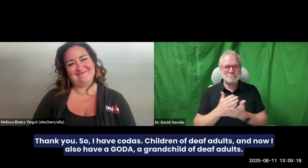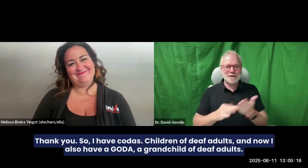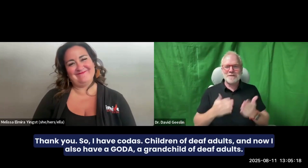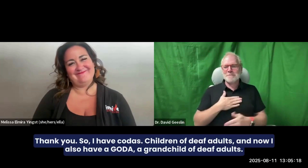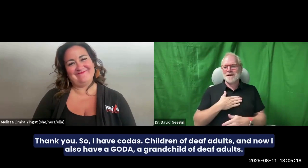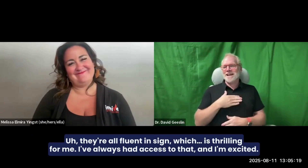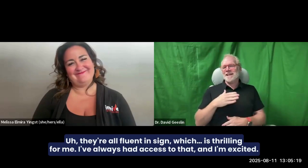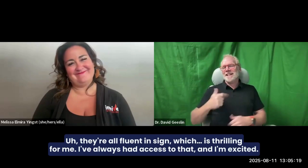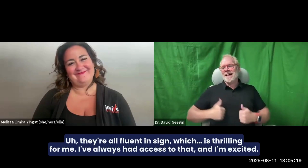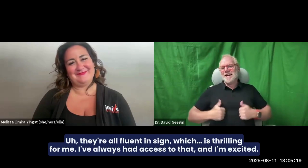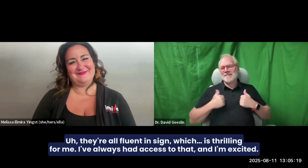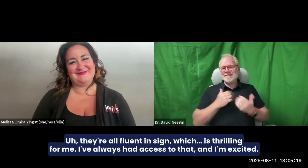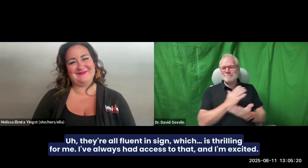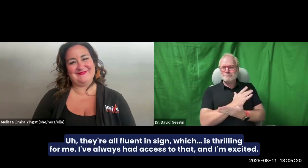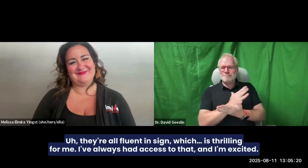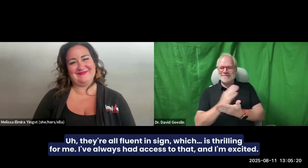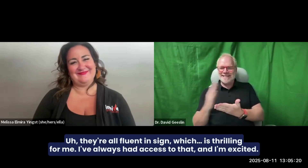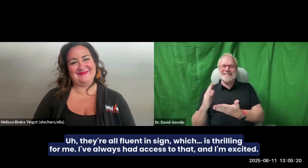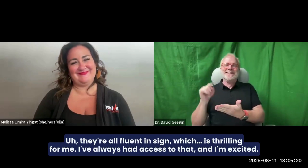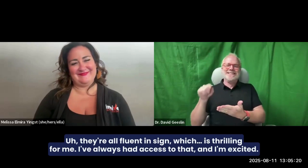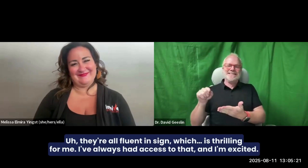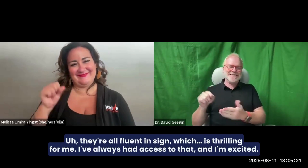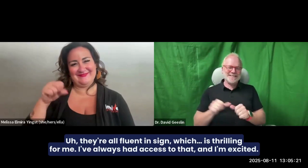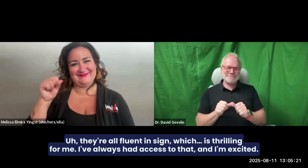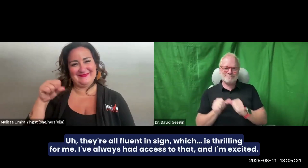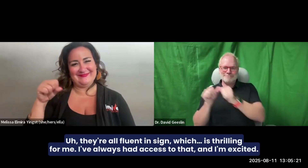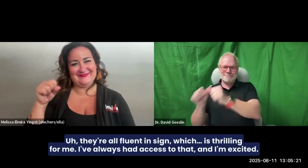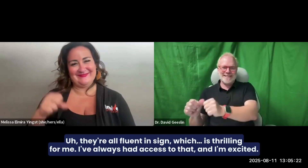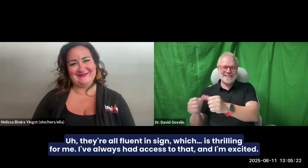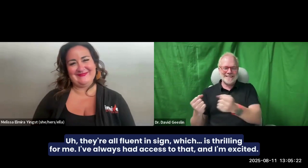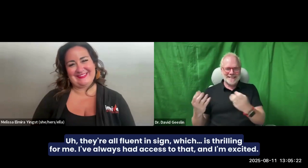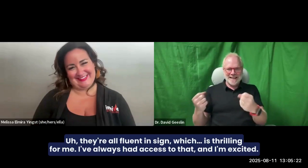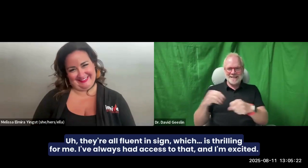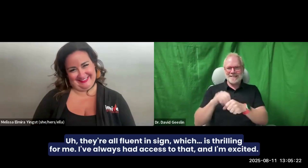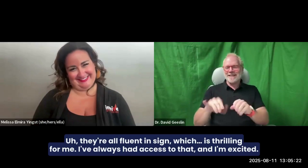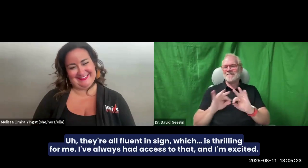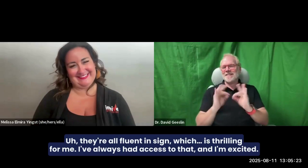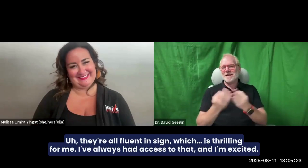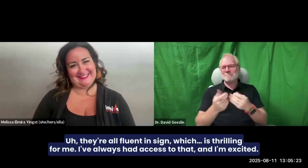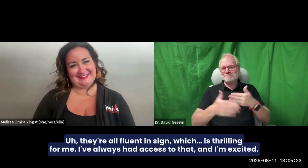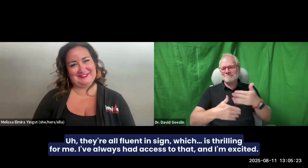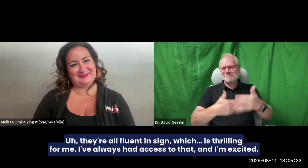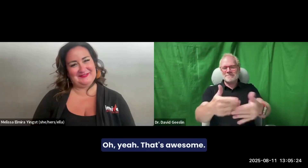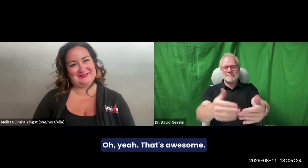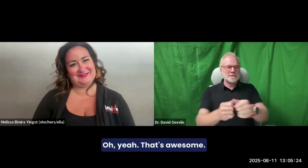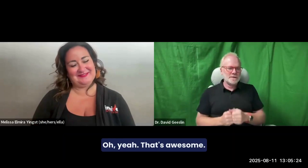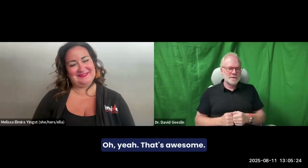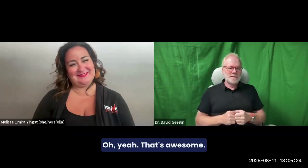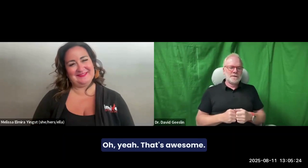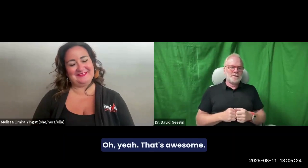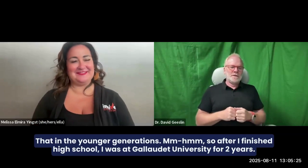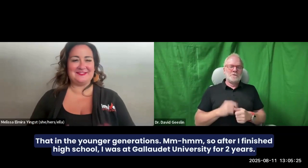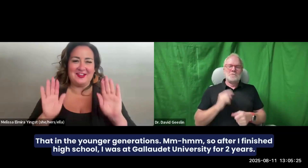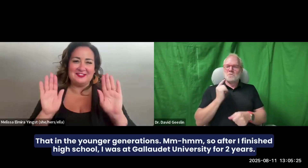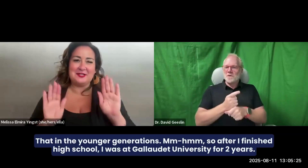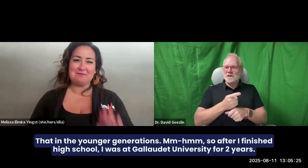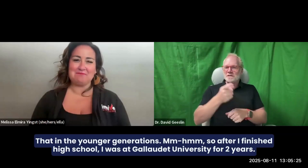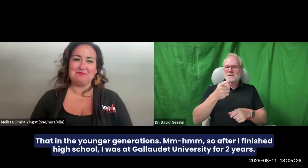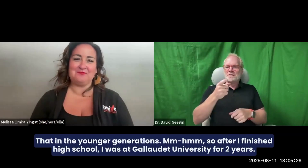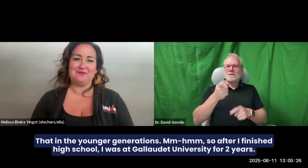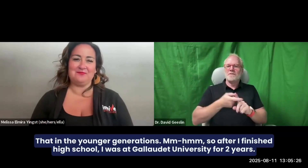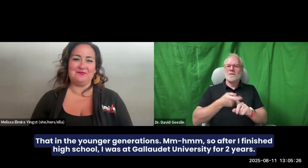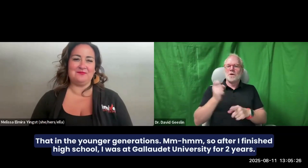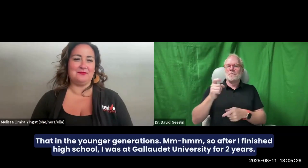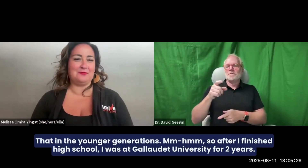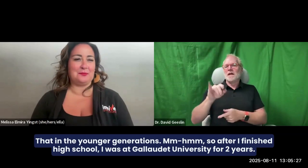grandchild of deaf adults. They're all fluent in sign, which is thrilling for me. I've always had access to that, and I'm Oh, excited to yes. see